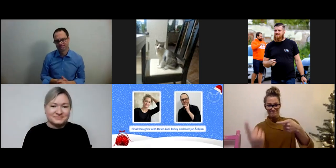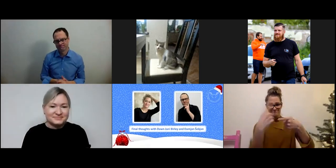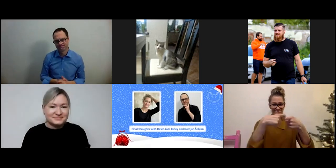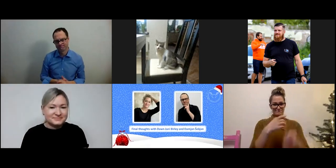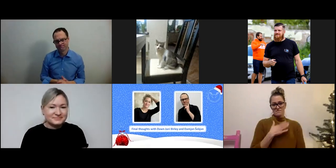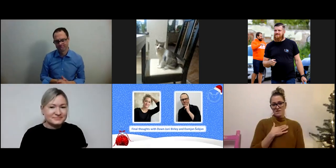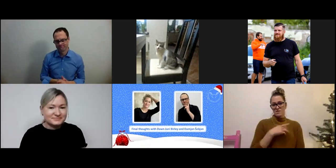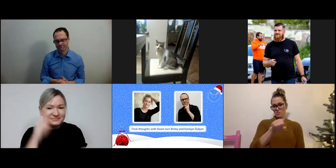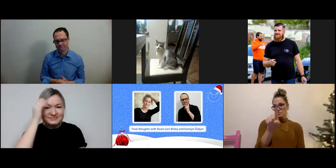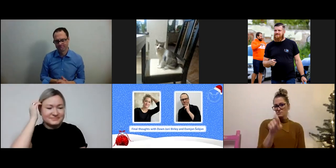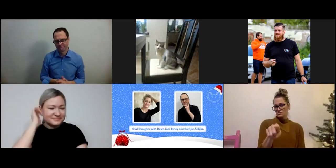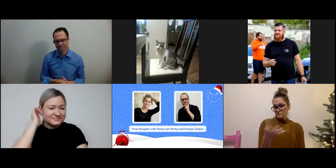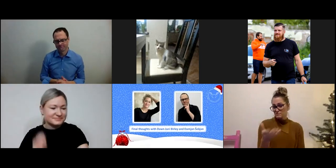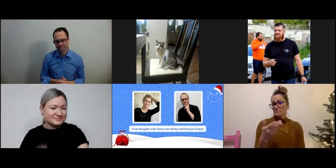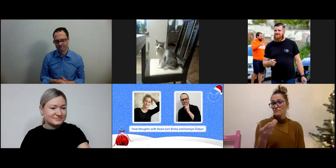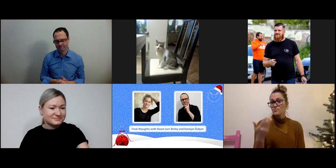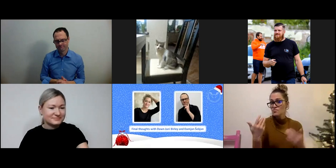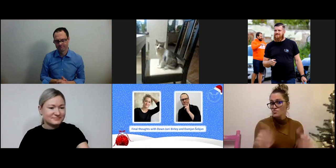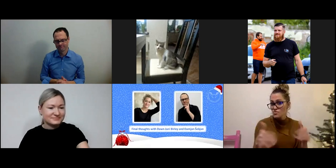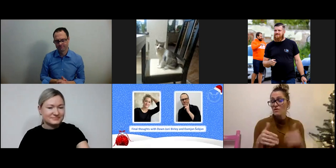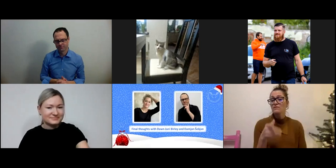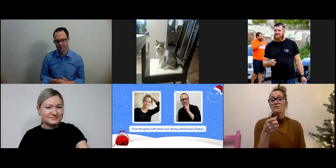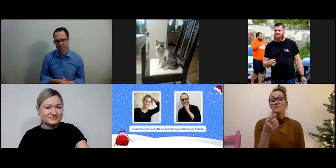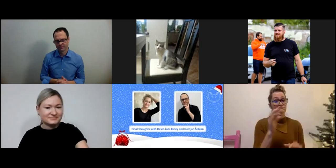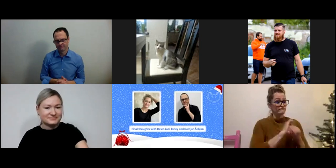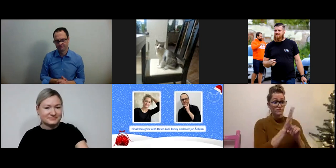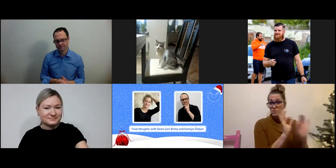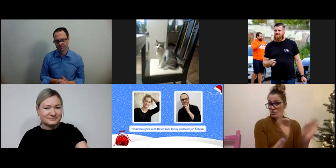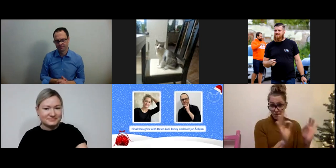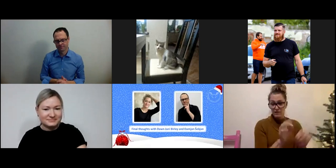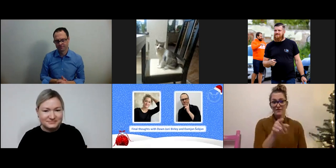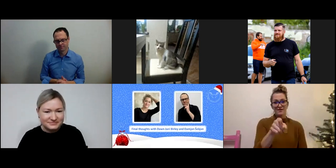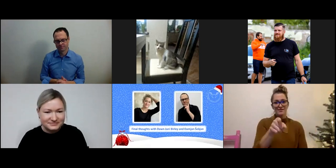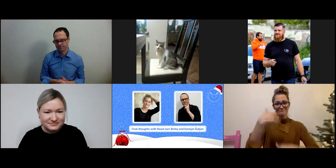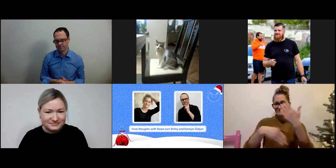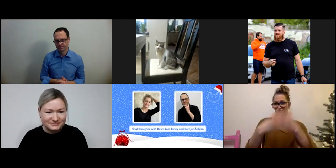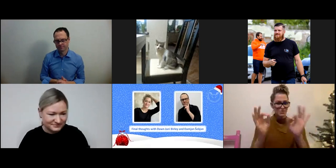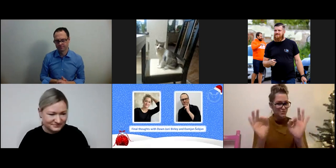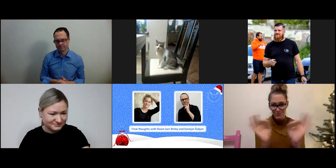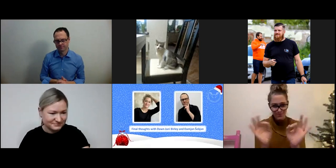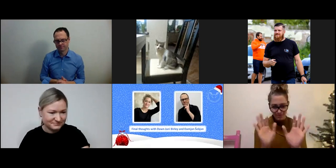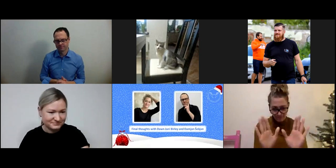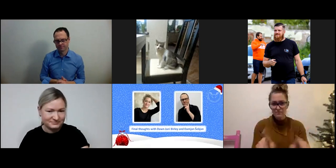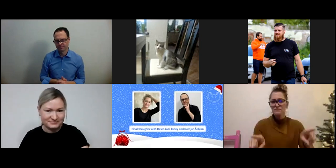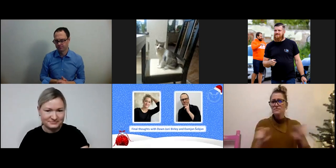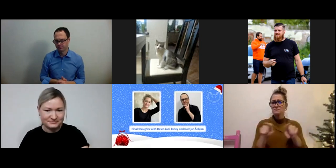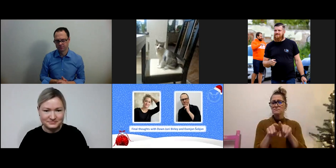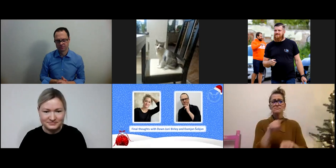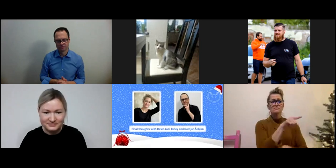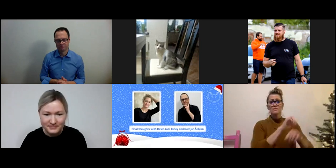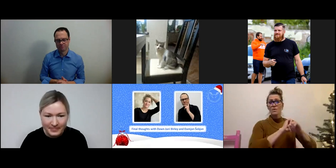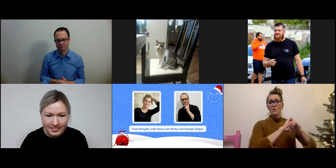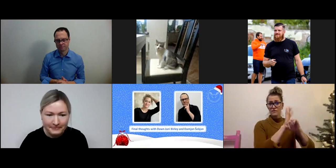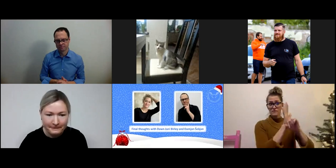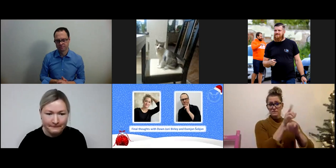these global or regional deaf events and pull them in and give them access. Well, that feeds into my